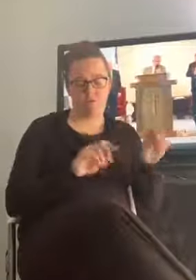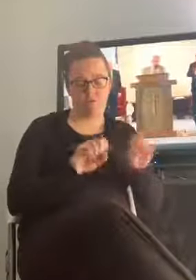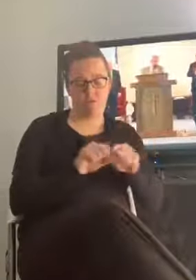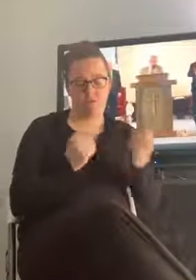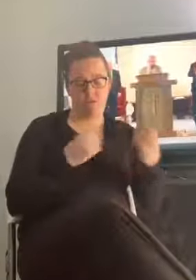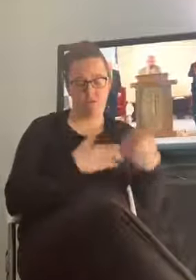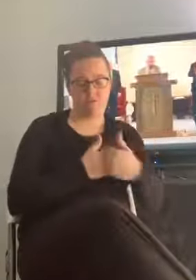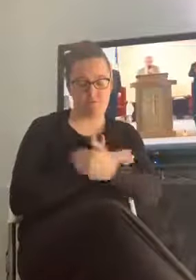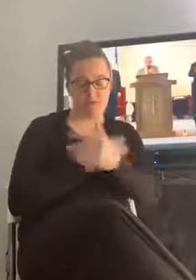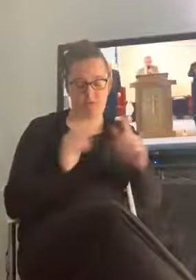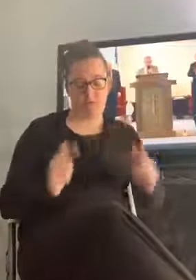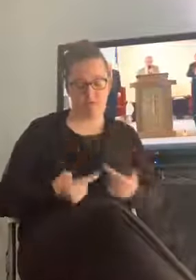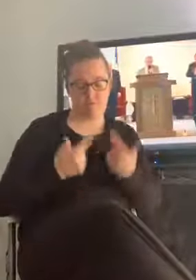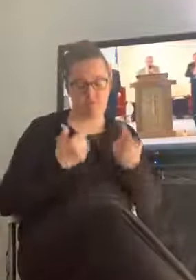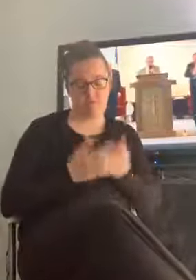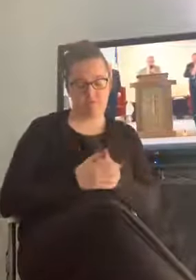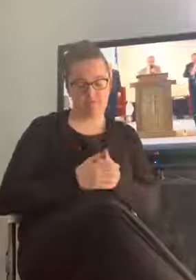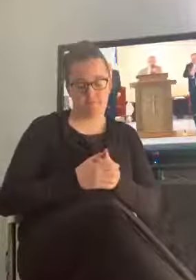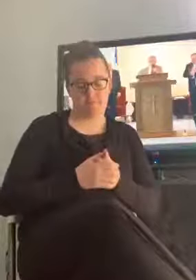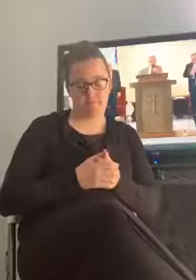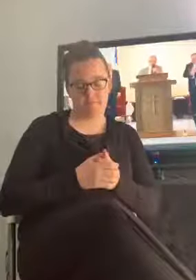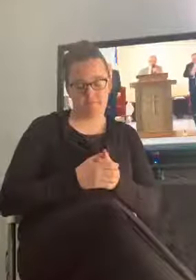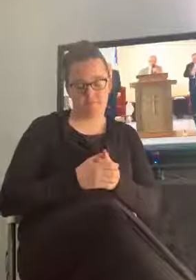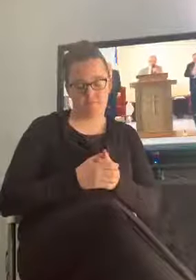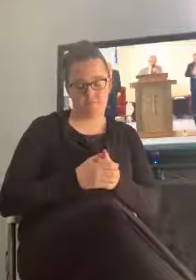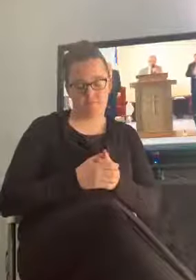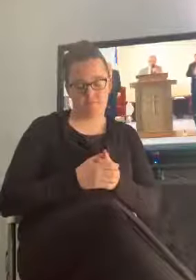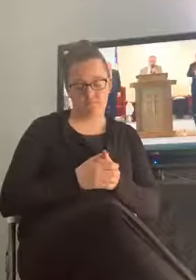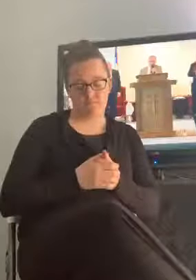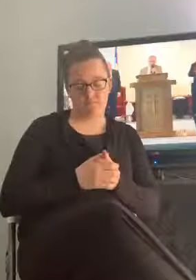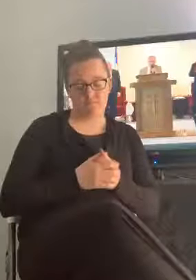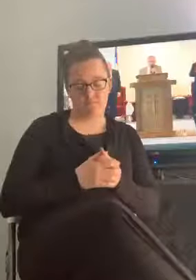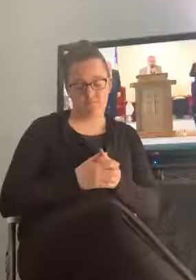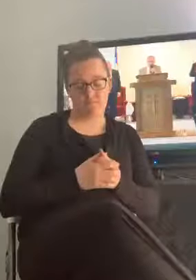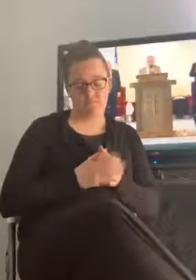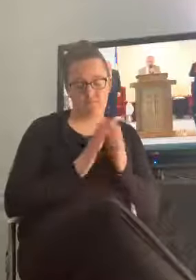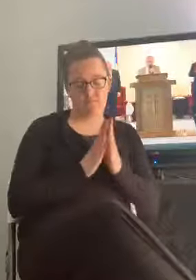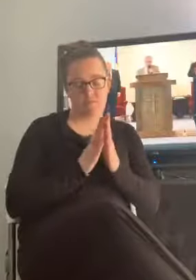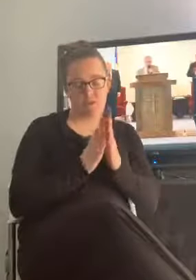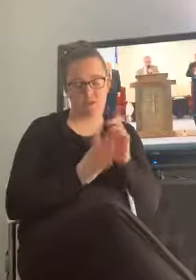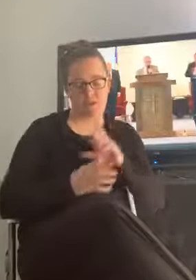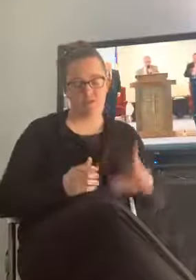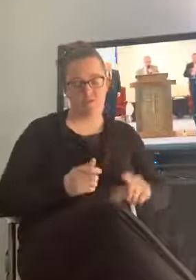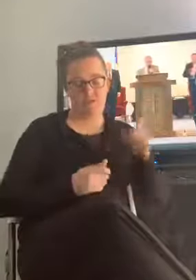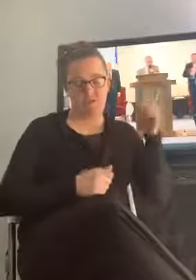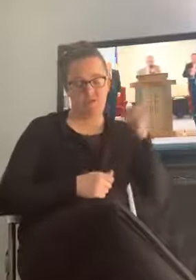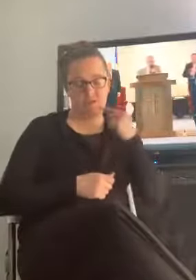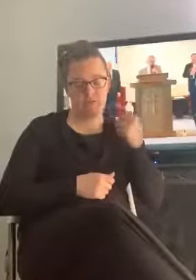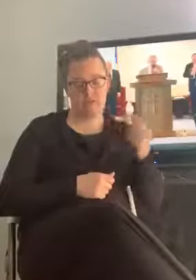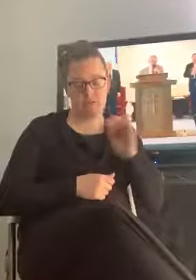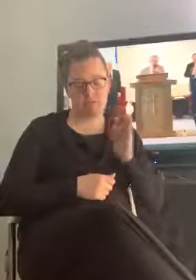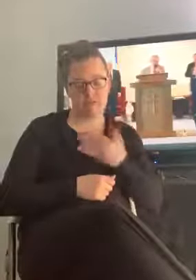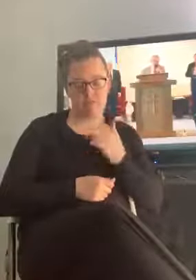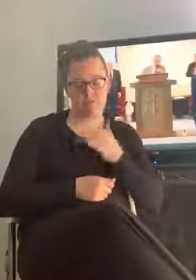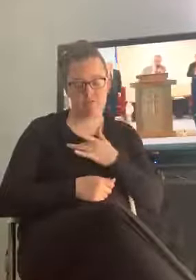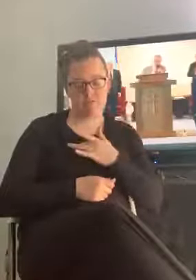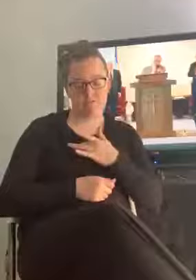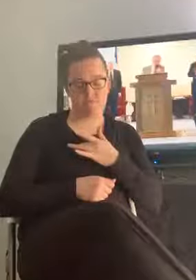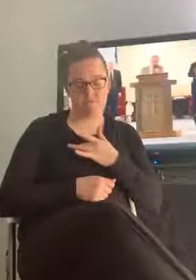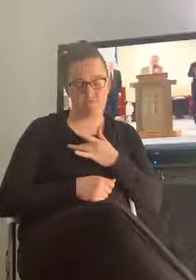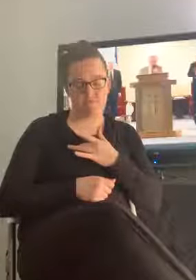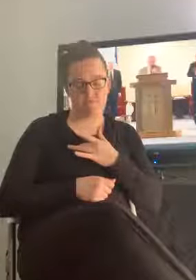pray, Lord, for these next few moments of time that we come by here. Lord, that you would speak to our hearts and our minds of your